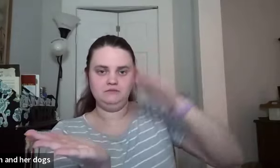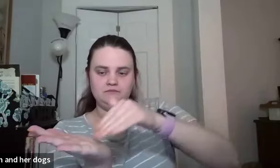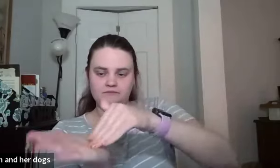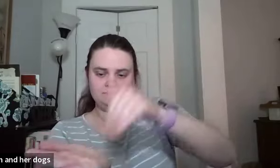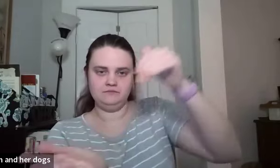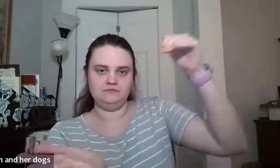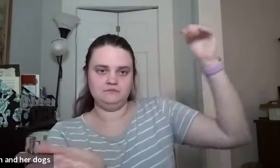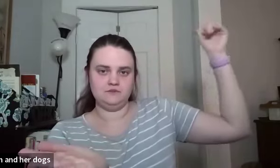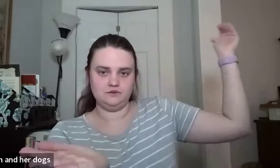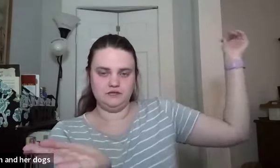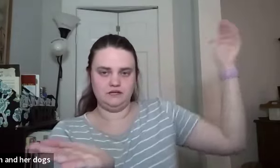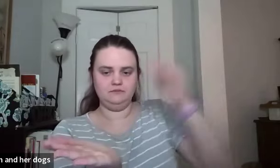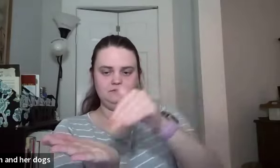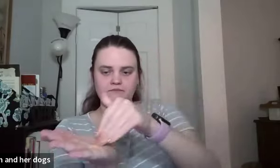Tornado. Tornado.